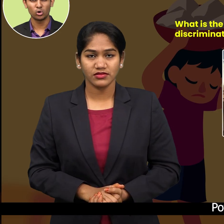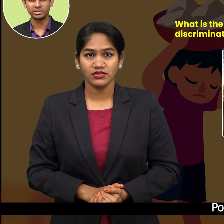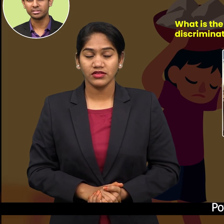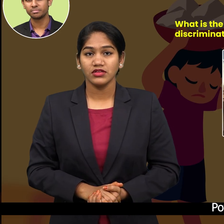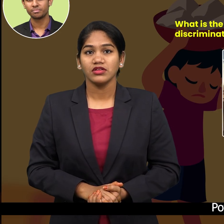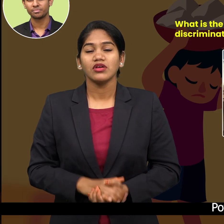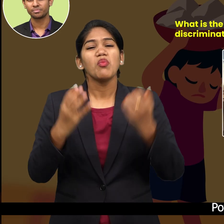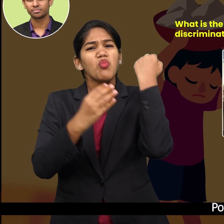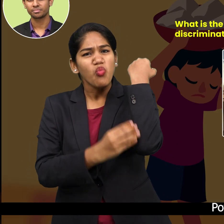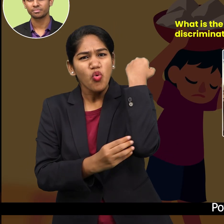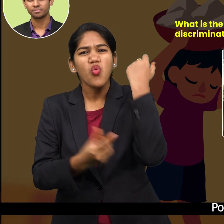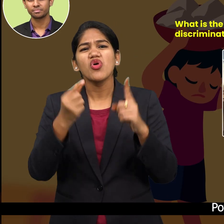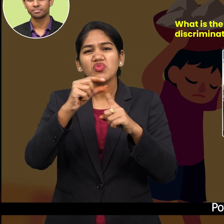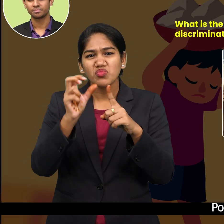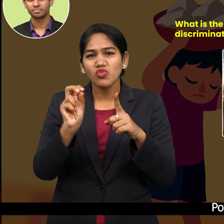Poverty,